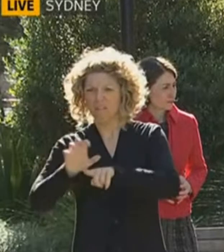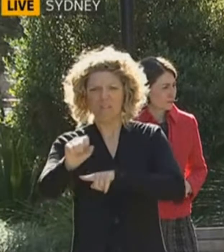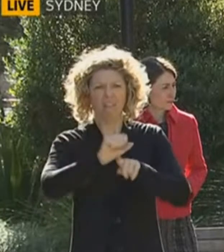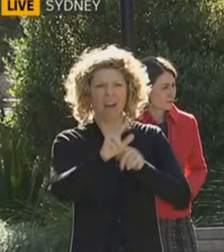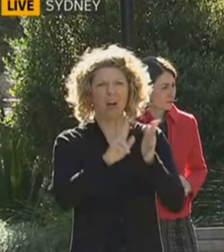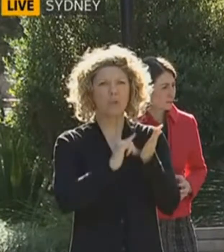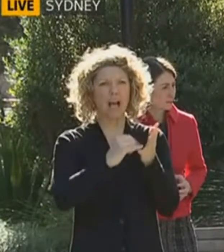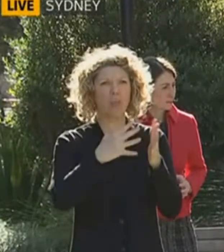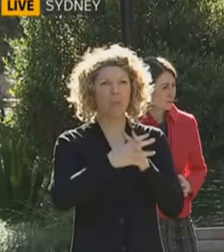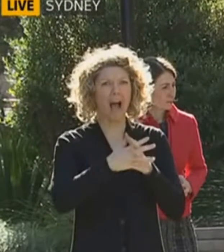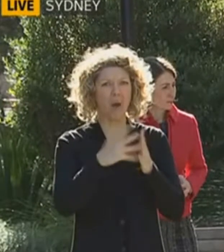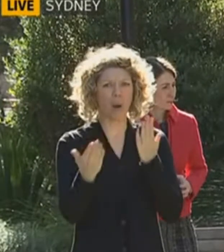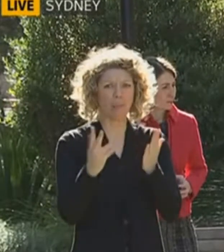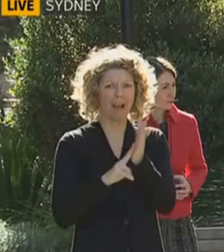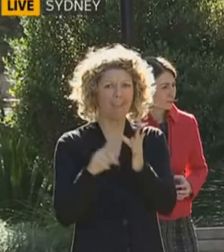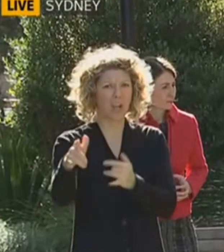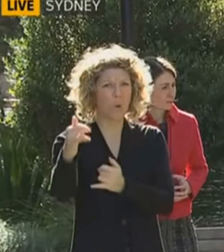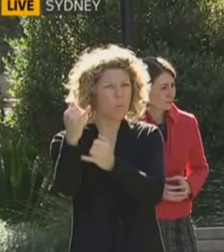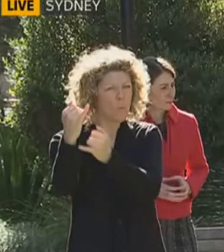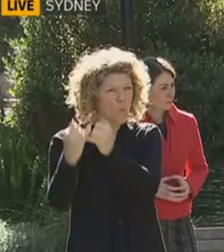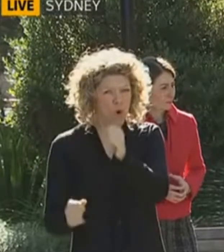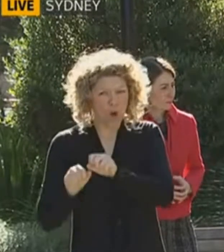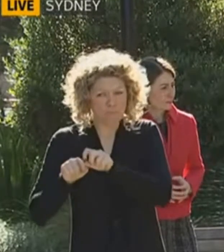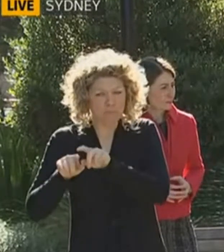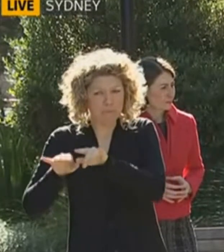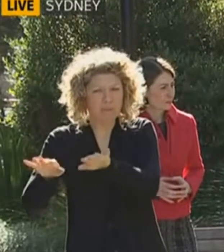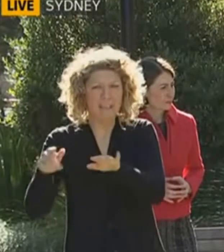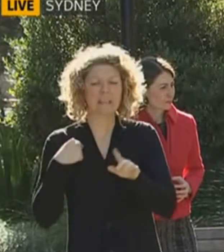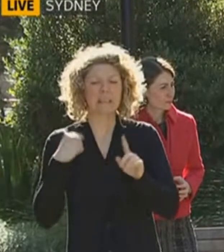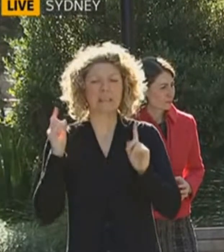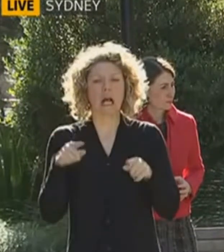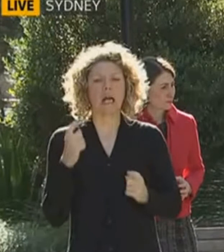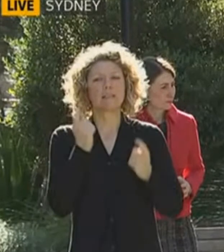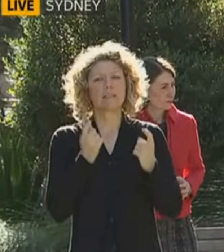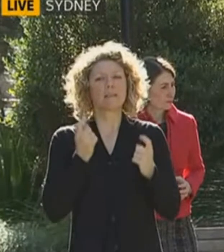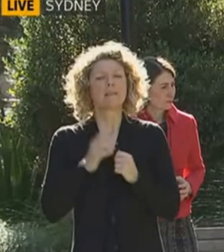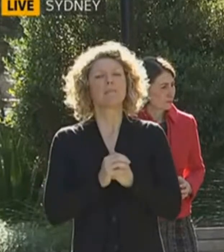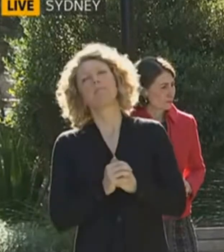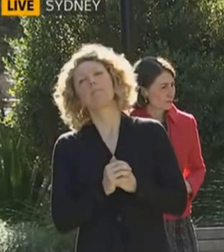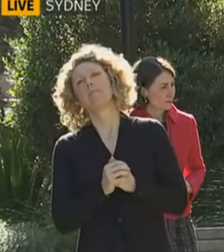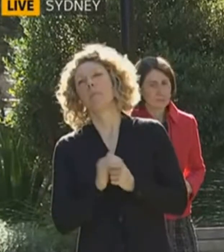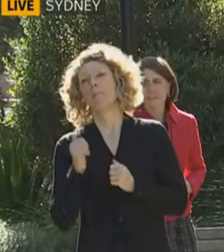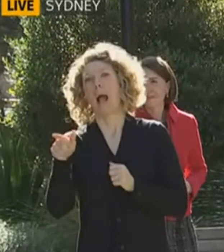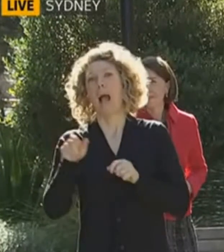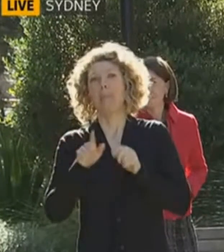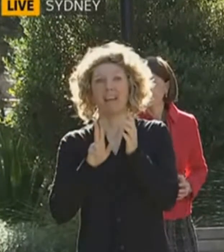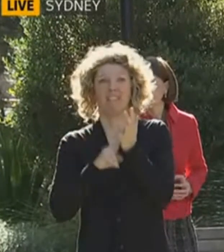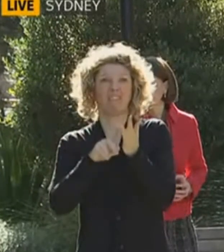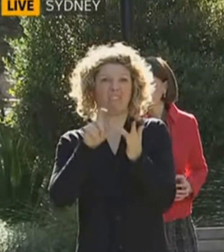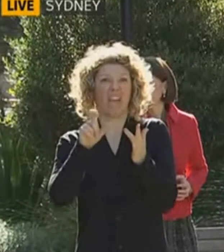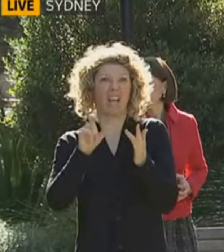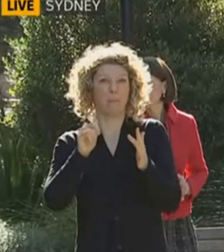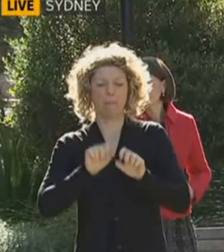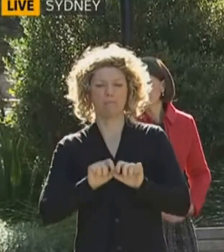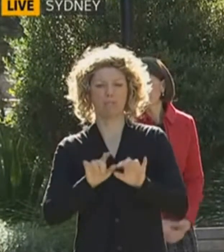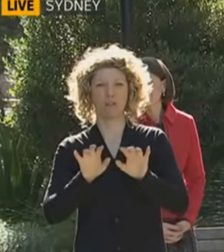Melbourne, and we do have concerns that it may in fact spread beyond Melbourne. Obviously we're hoping it won't, but we